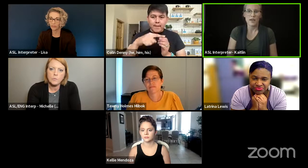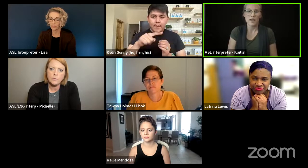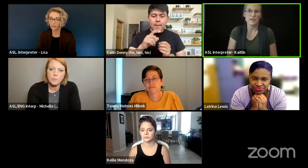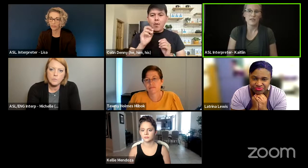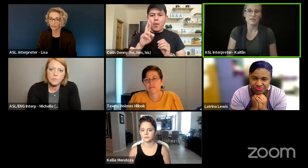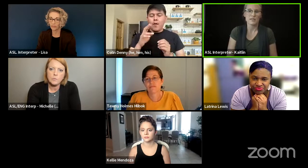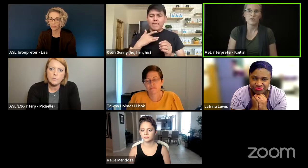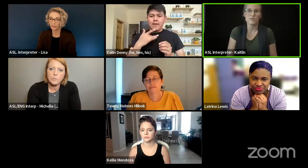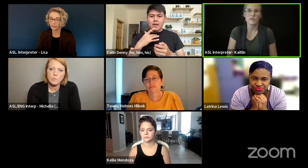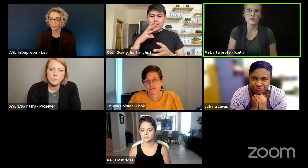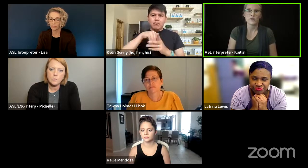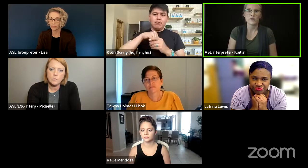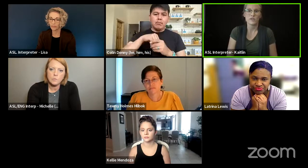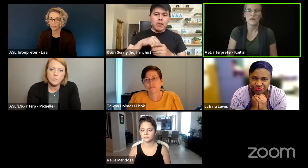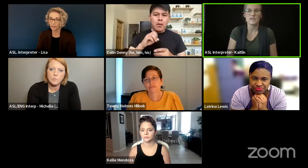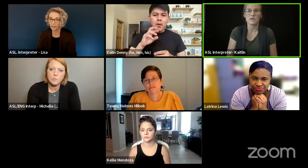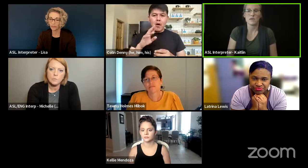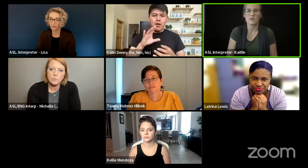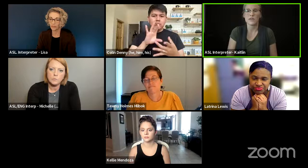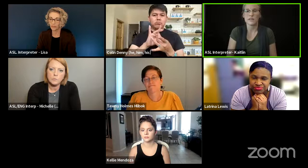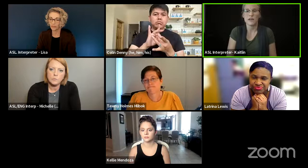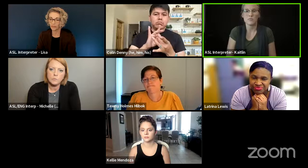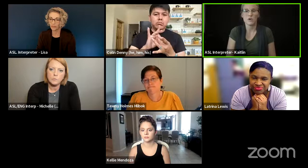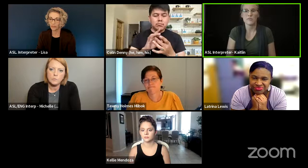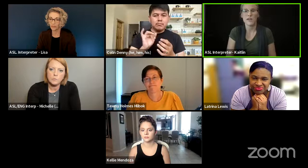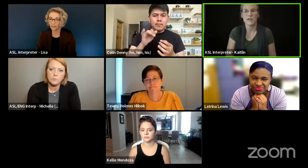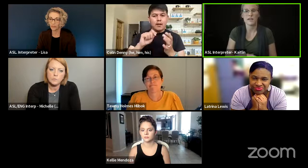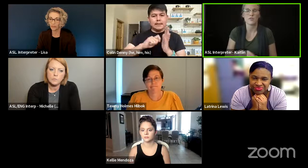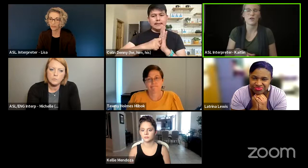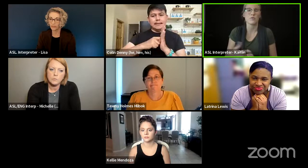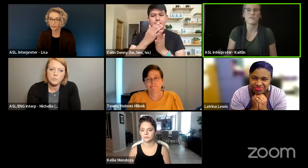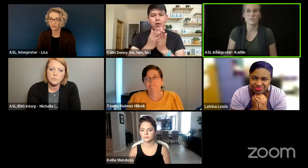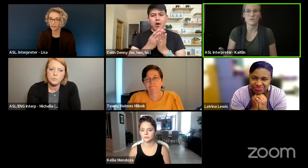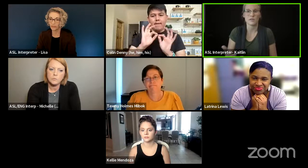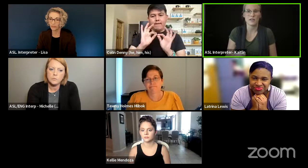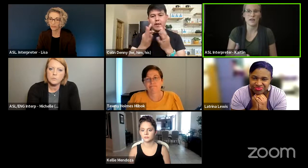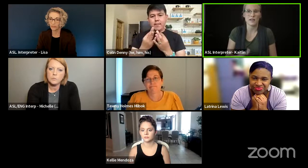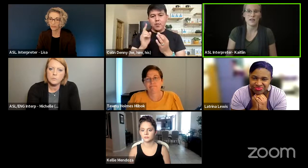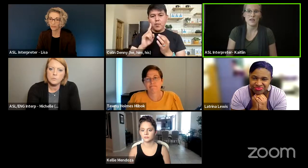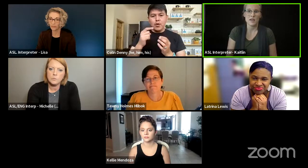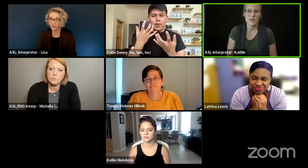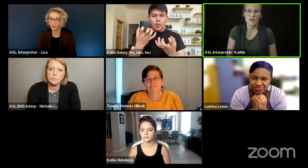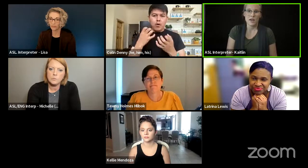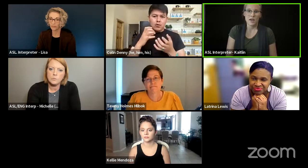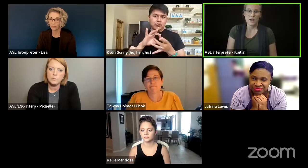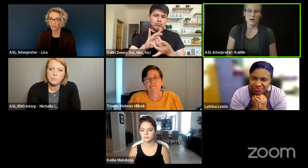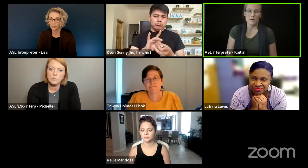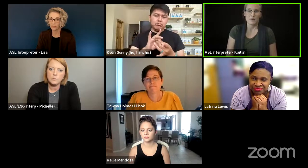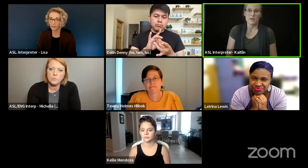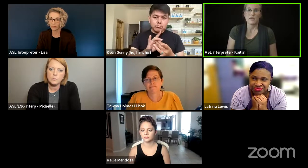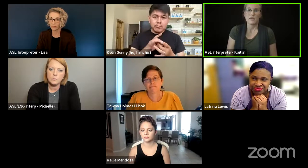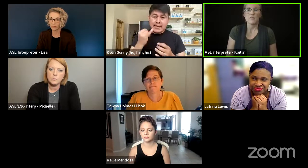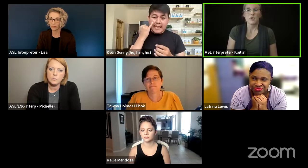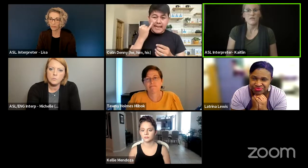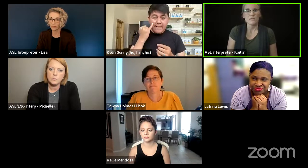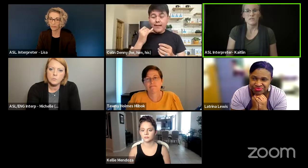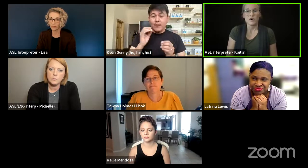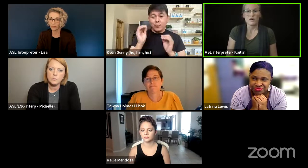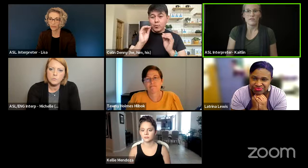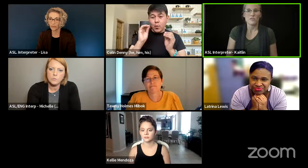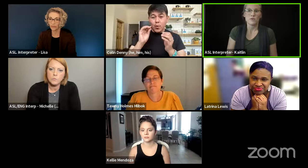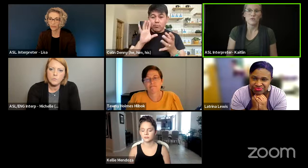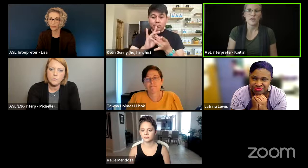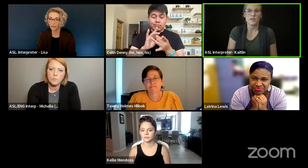home. And hopefully that can be something we can help motivate and integrate more families within that, and get more